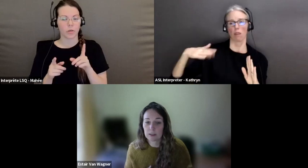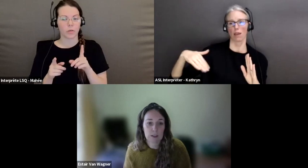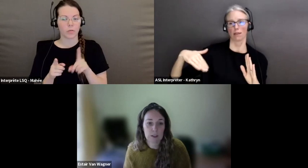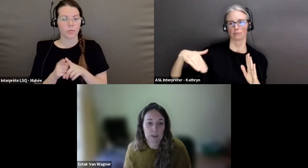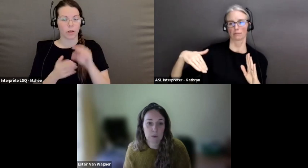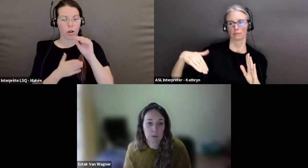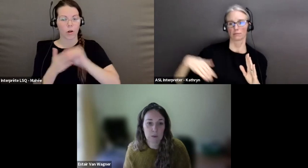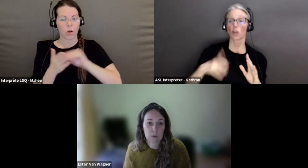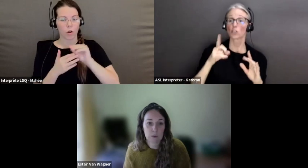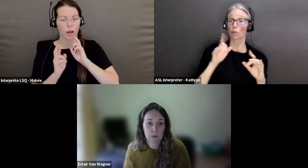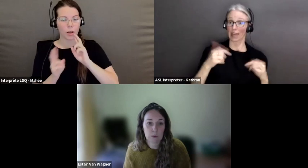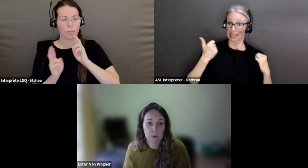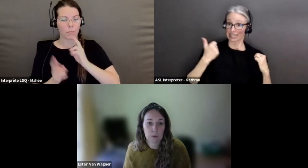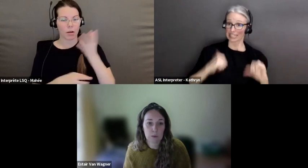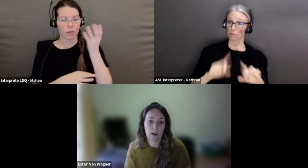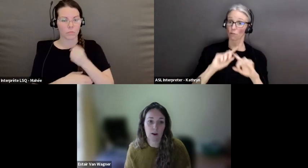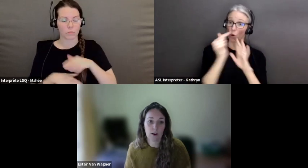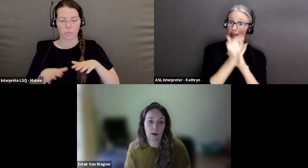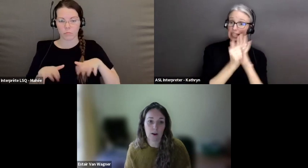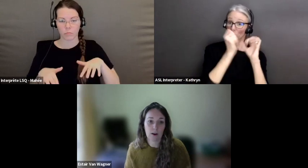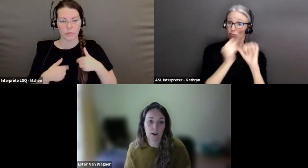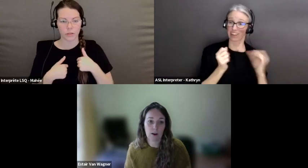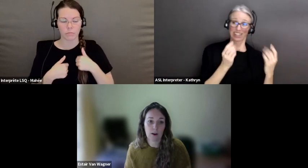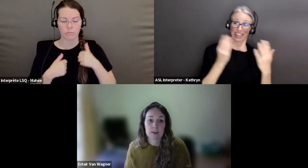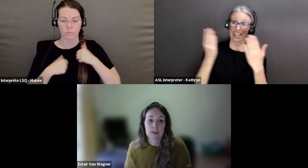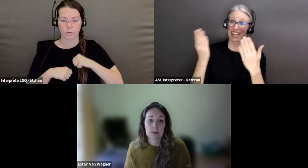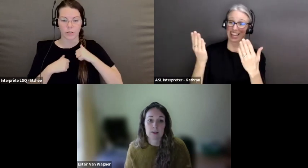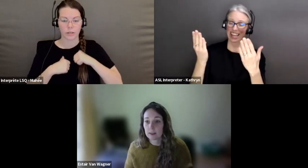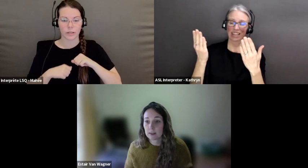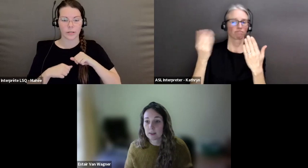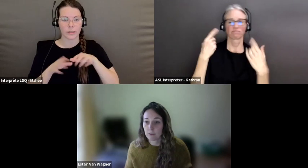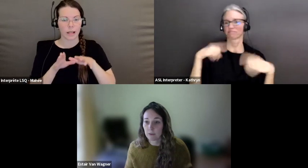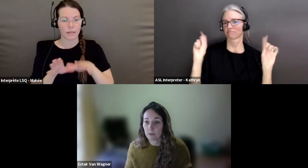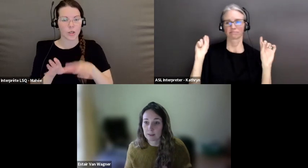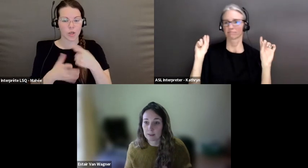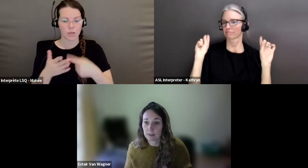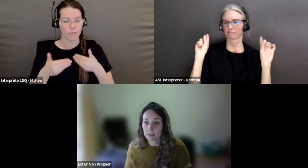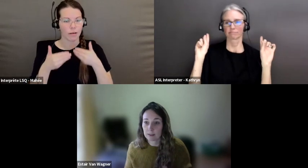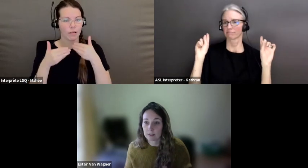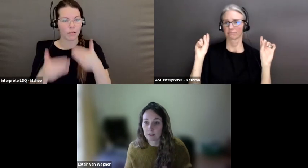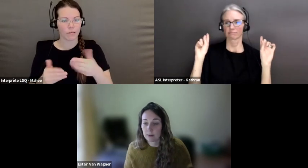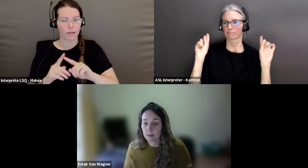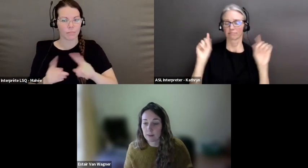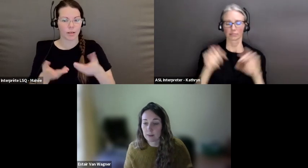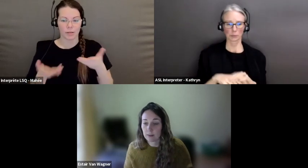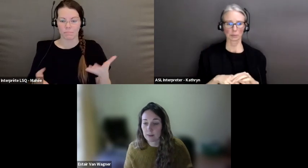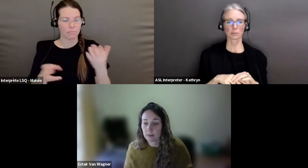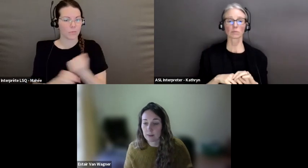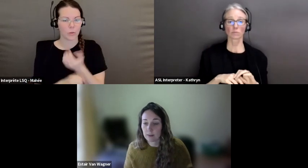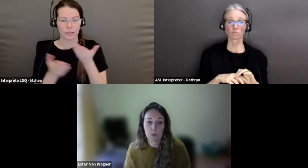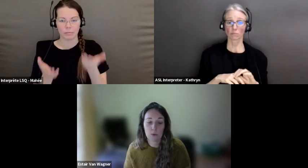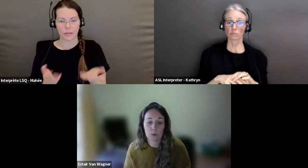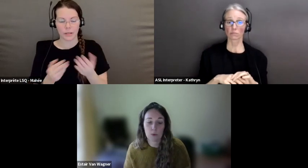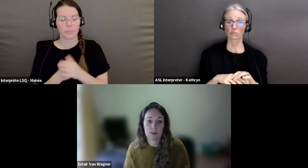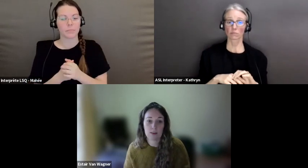legal strategies was thus far unsuccessful, despite findings that there was merit